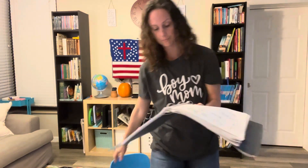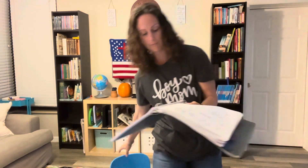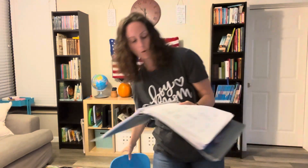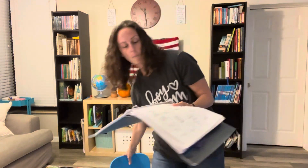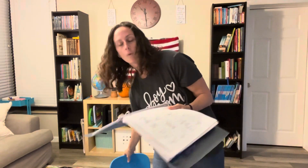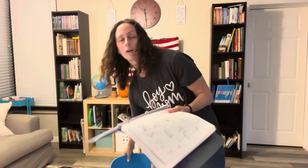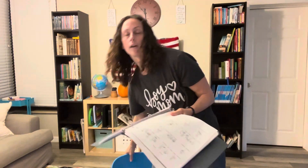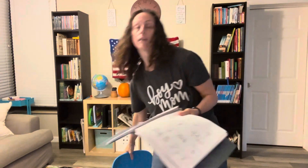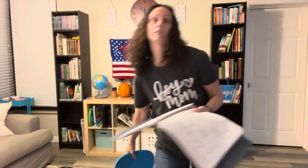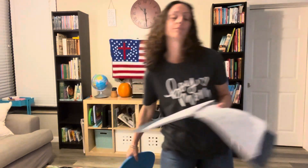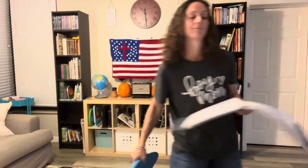or more,